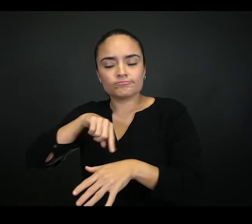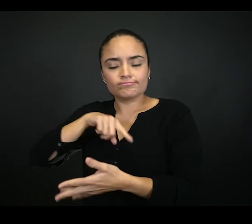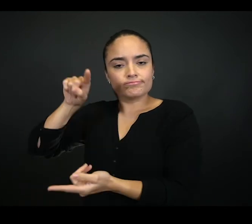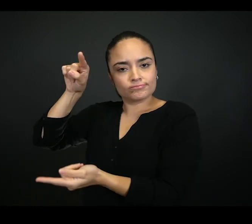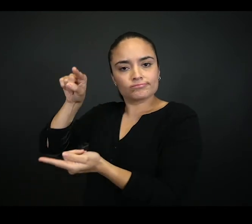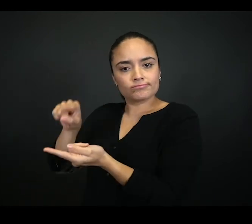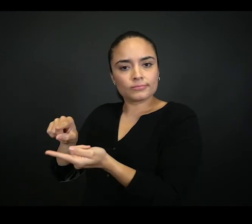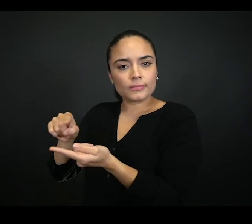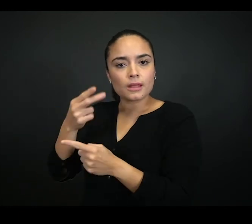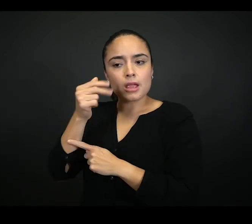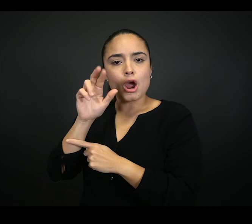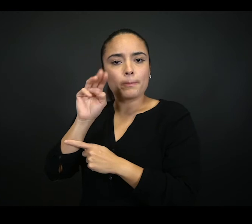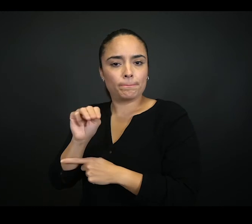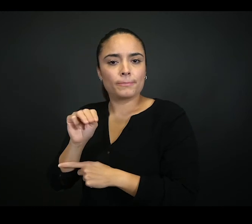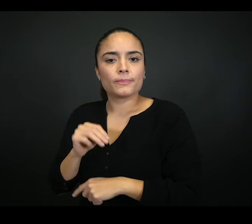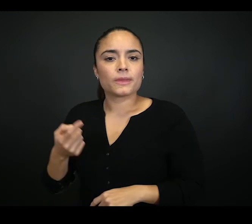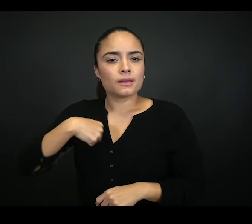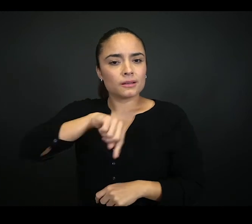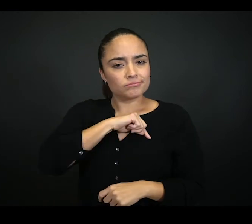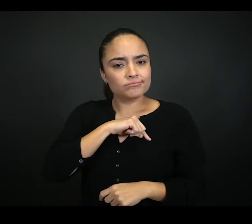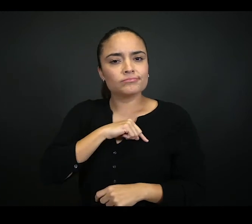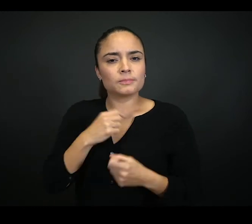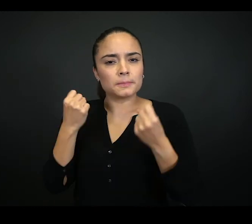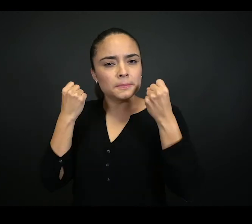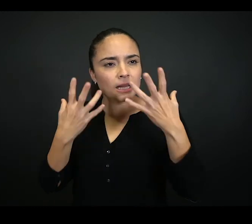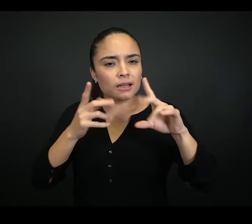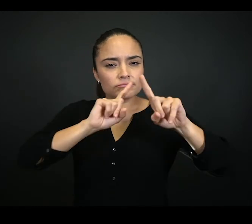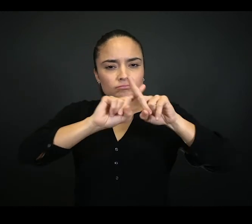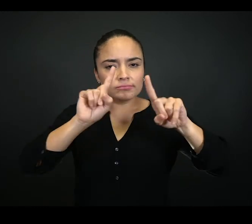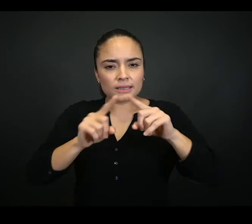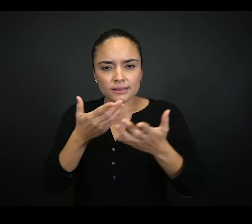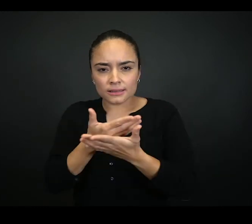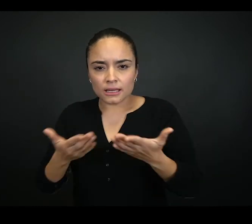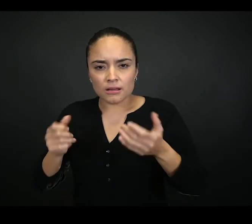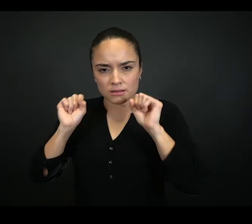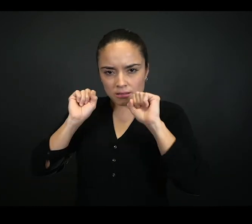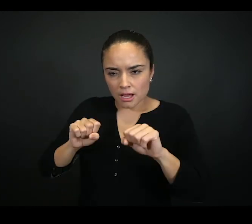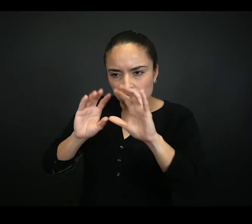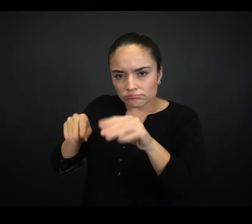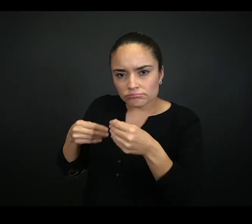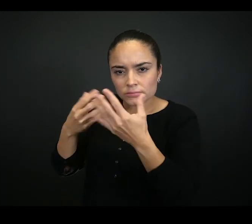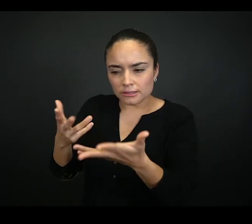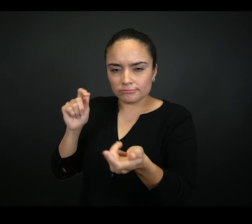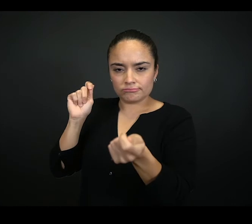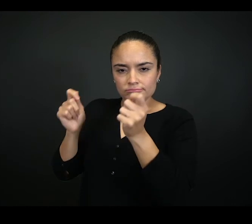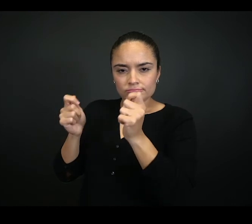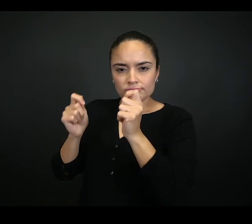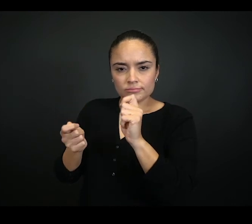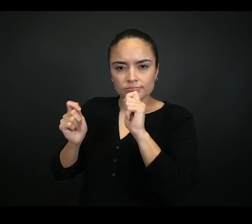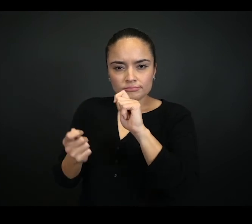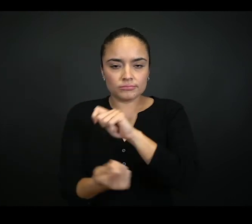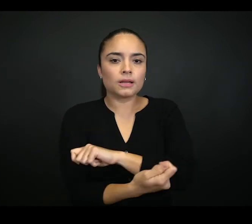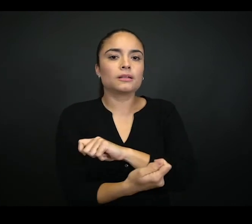that we can do, that we can evolve. But there's a lot that we know that we're doing right now. We're not